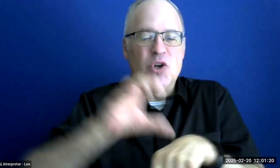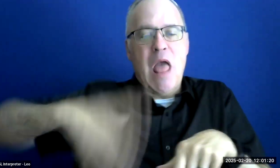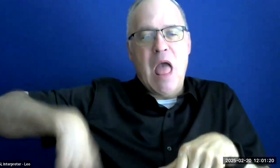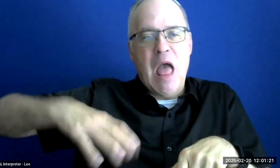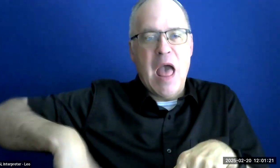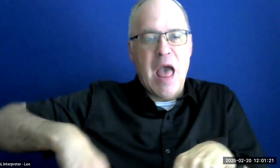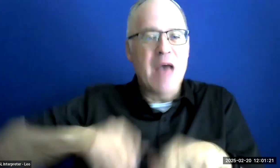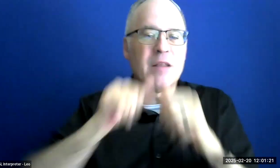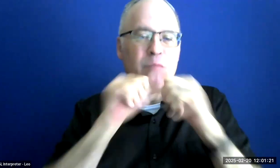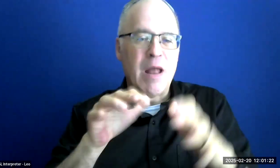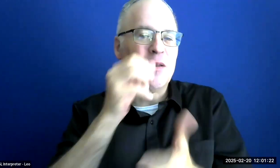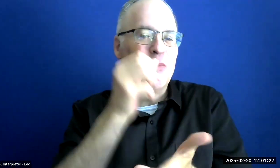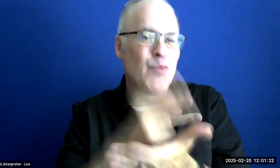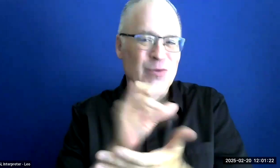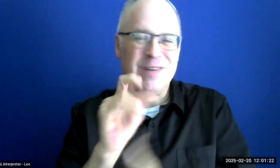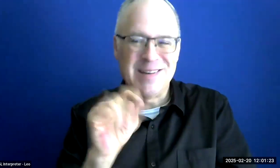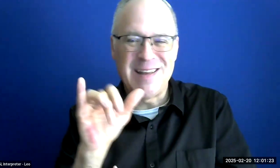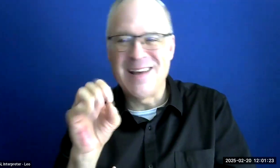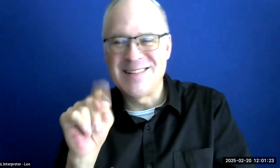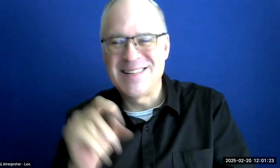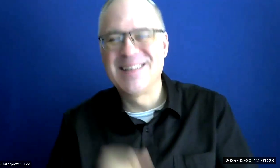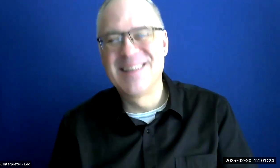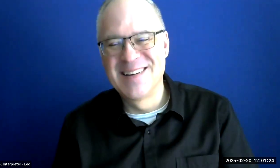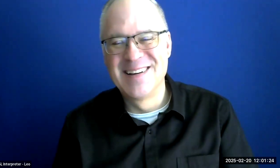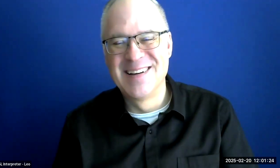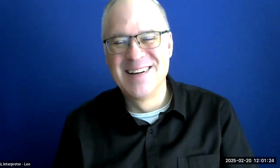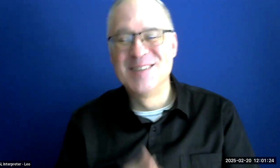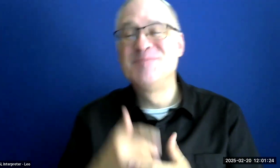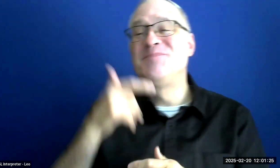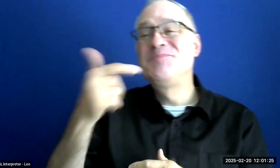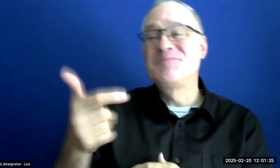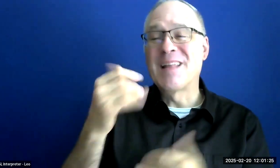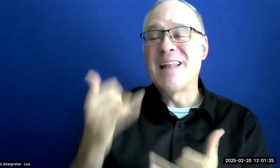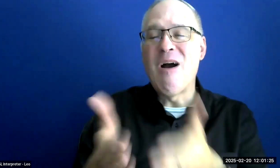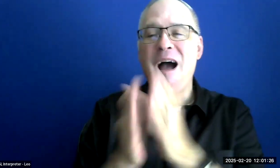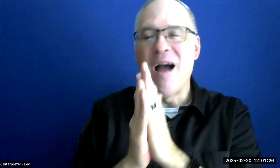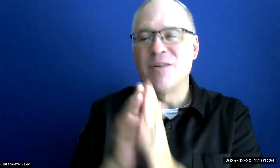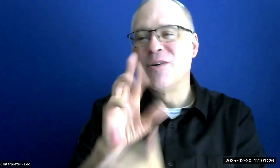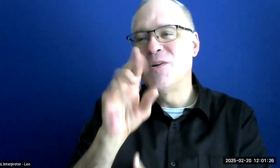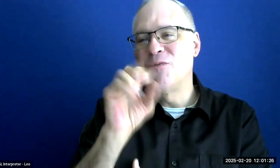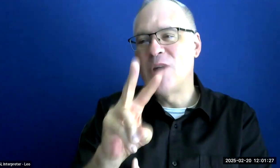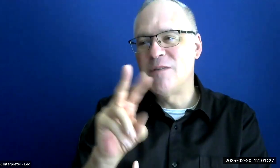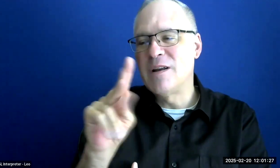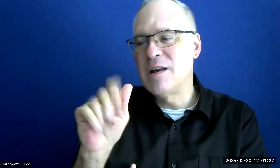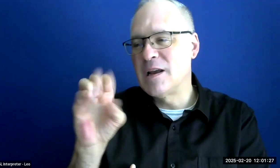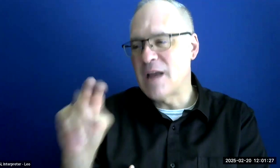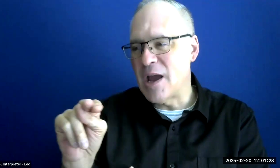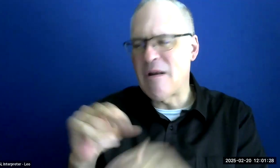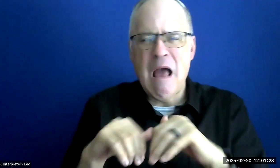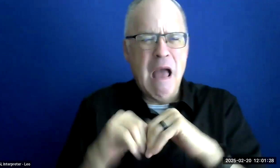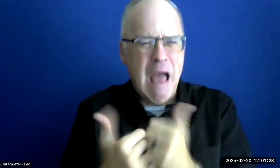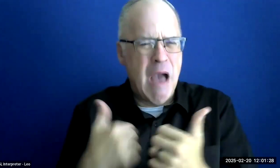Absolutely. Well, this is our last question. Reverend Iovino, how can we help to dispel and counter